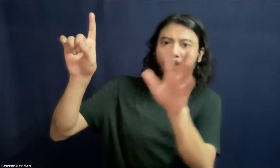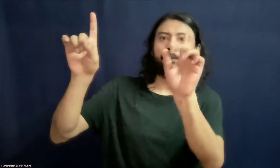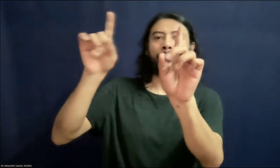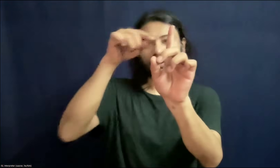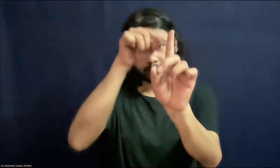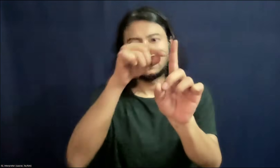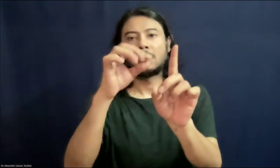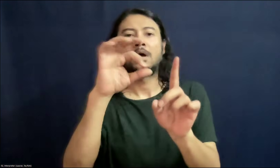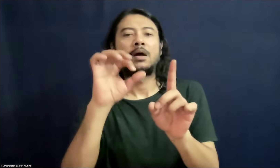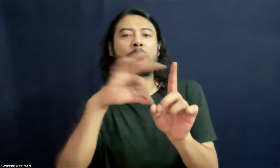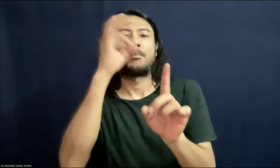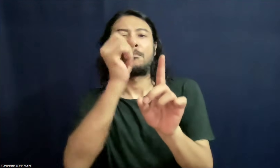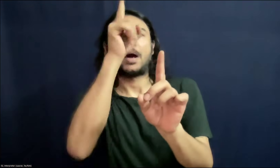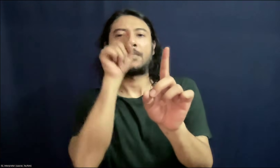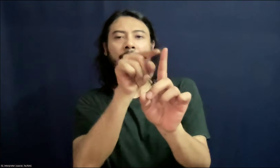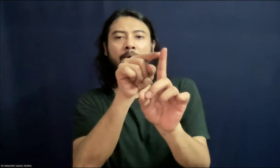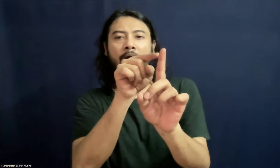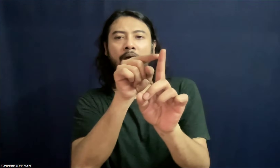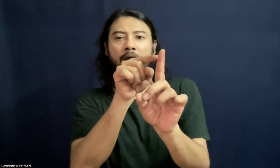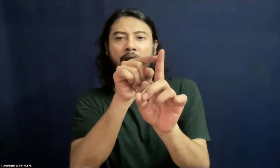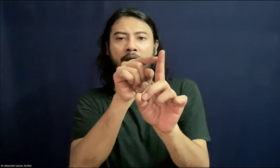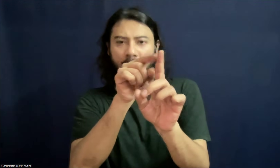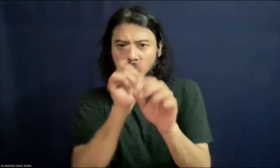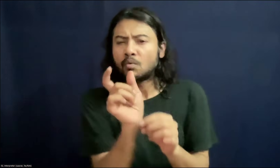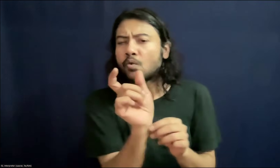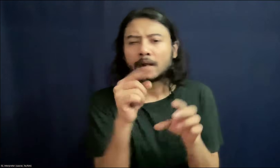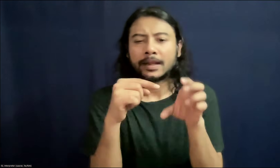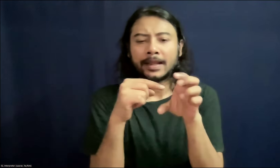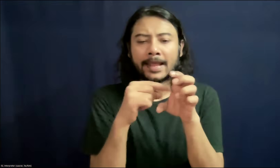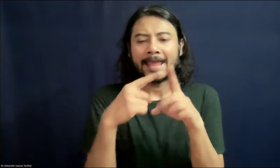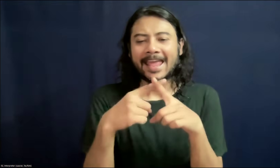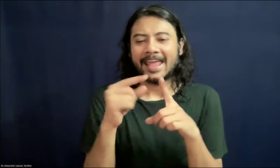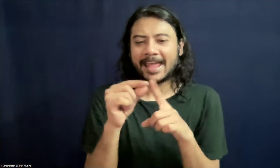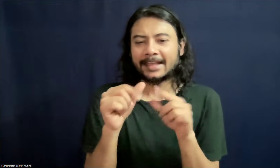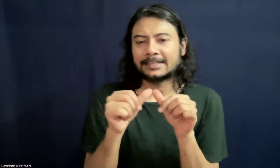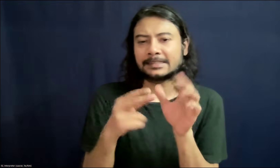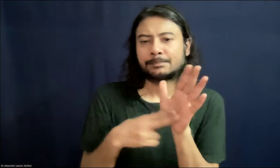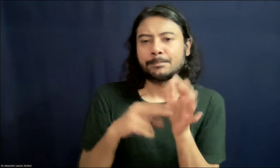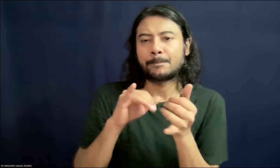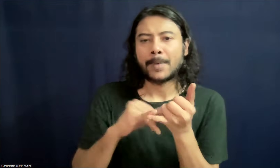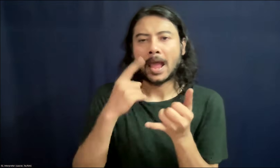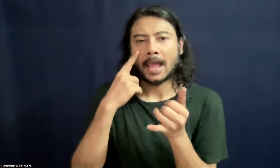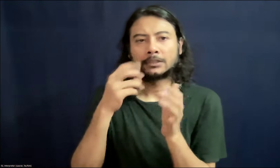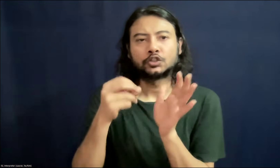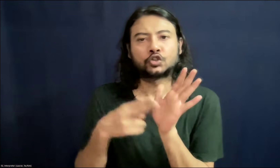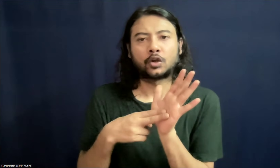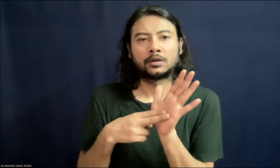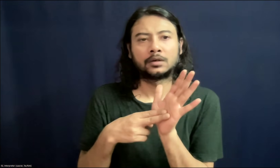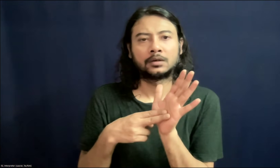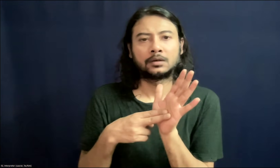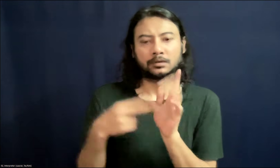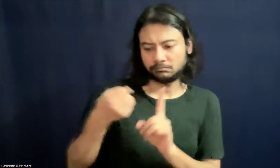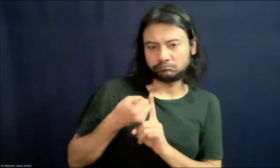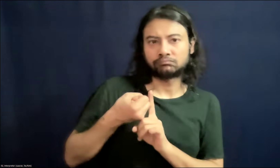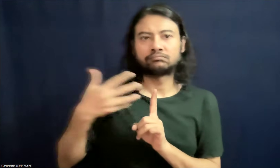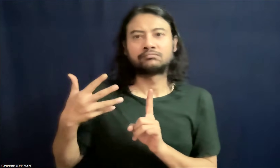So Krishna is there, but he's also here as Paramatma. Krishna is parallelly present as in his spiritual